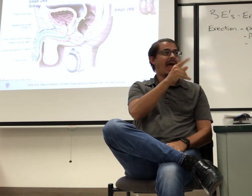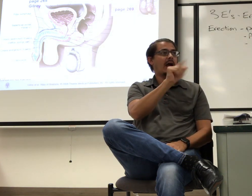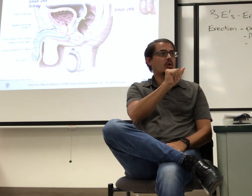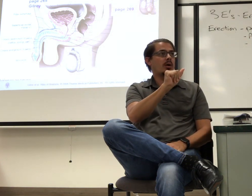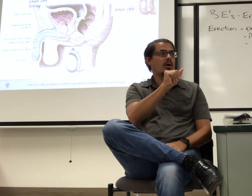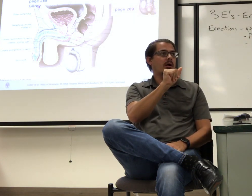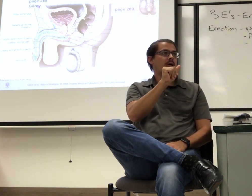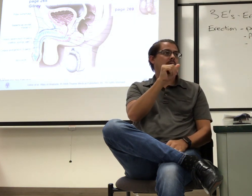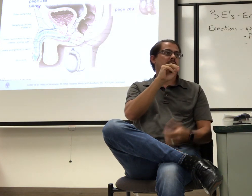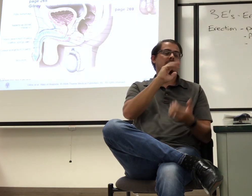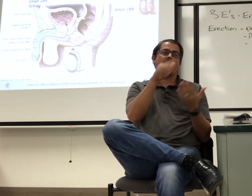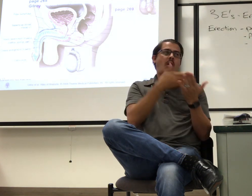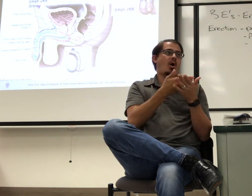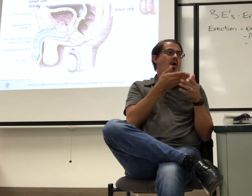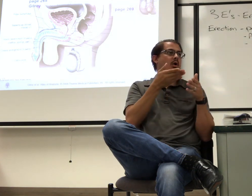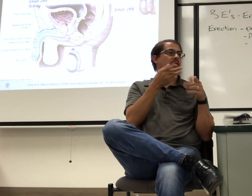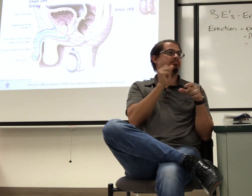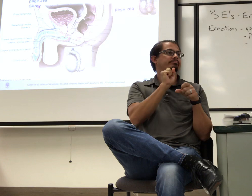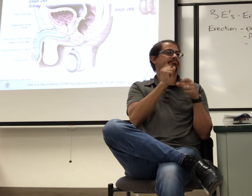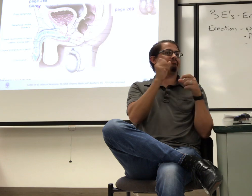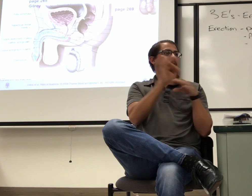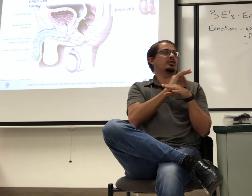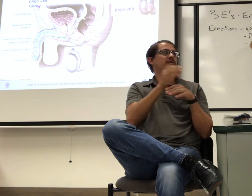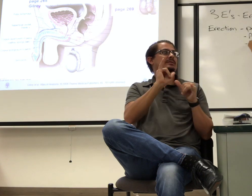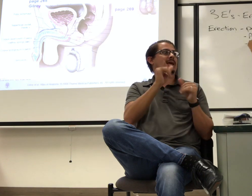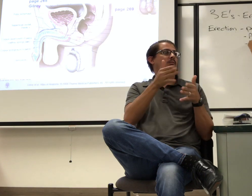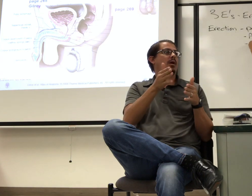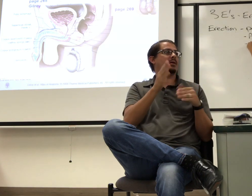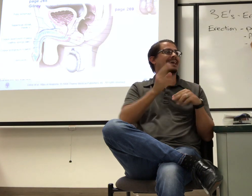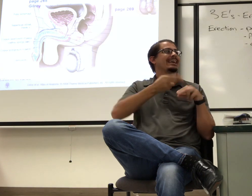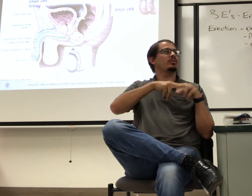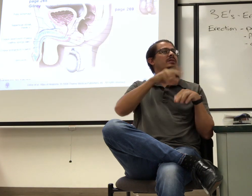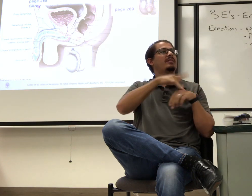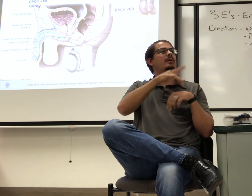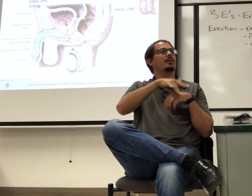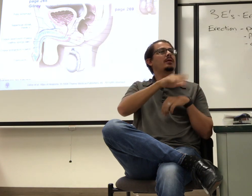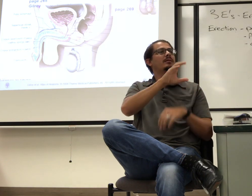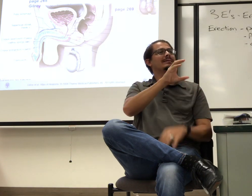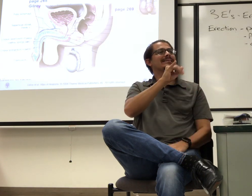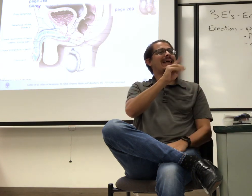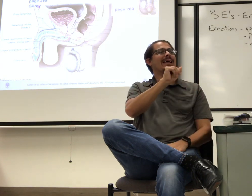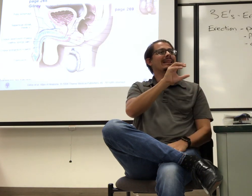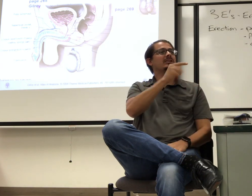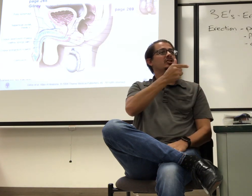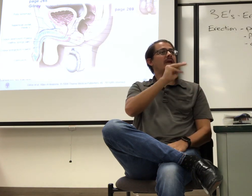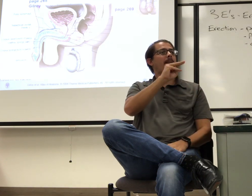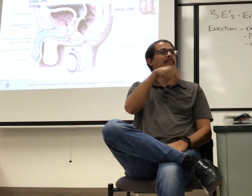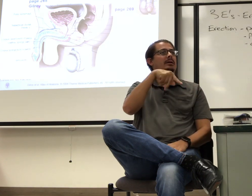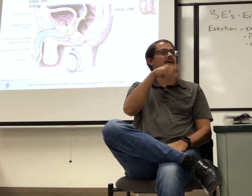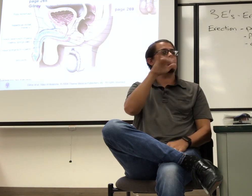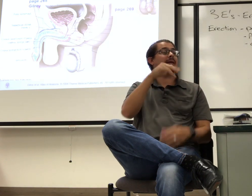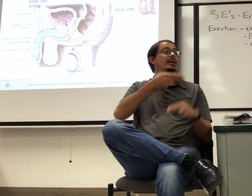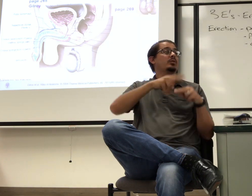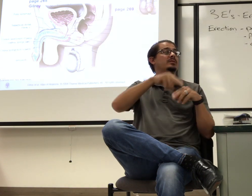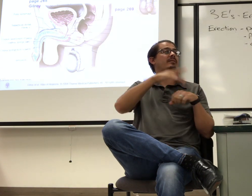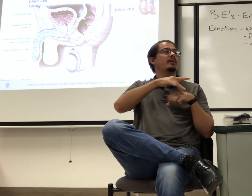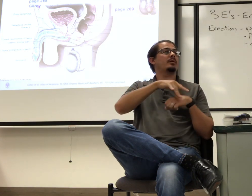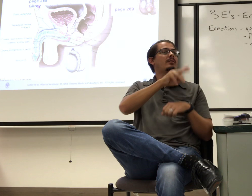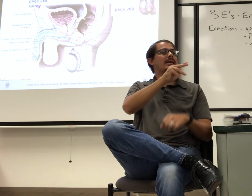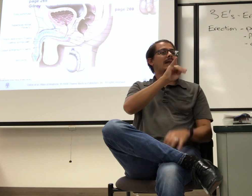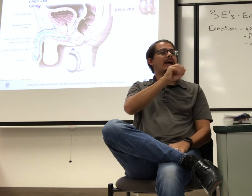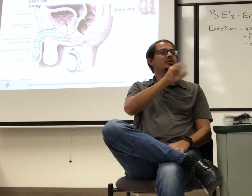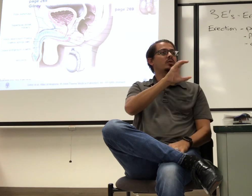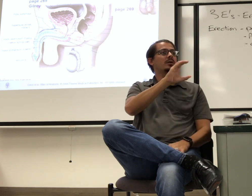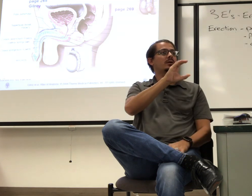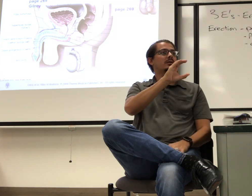they all work in the same way, where they increase the availability of cyclic GMP, and that'll increase the availability of nitric